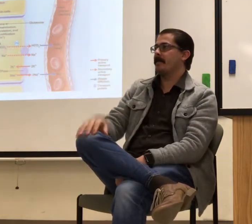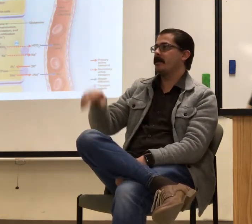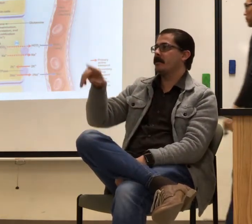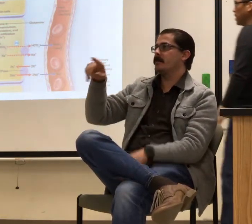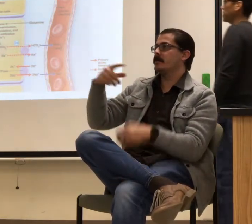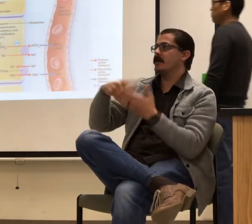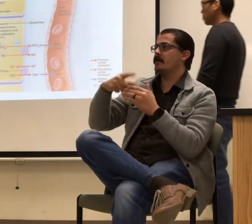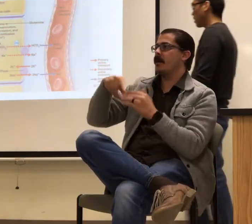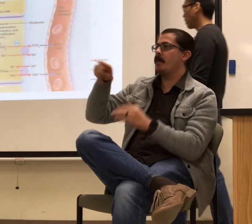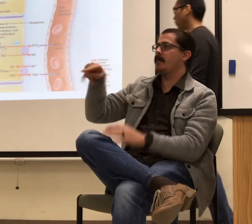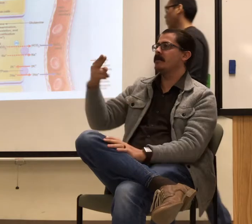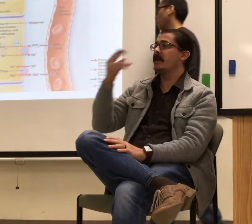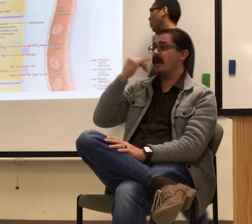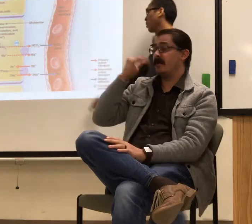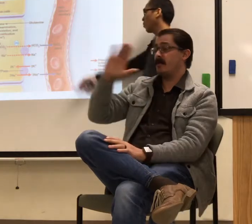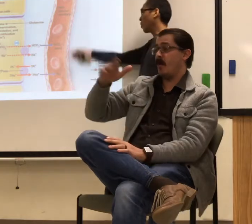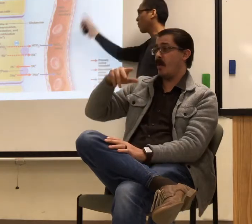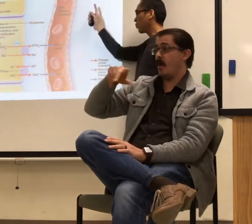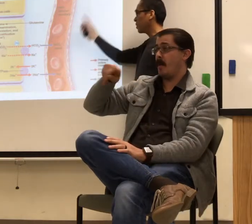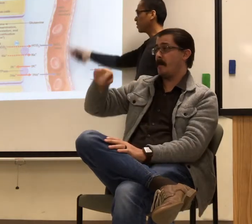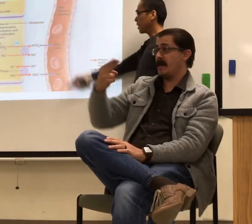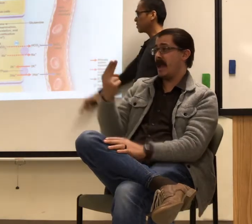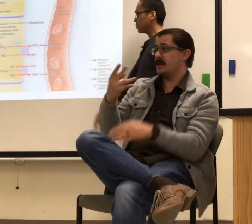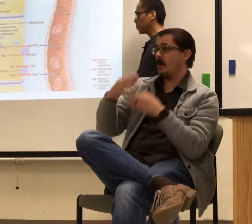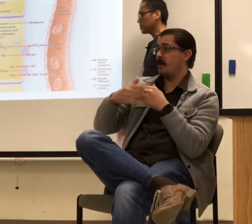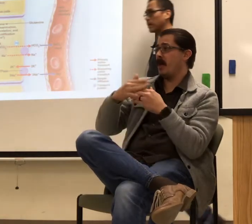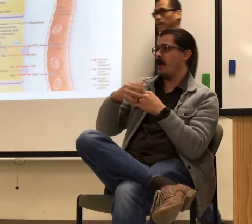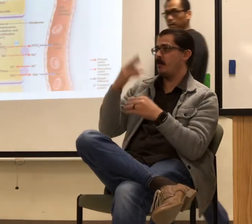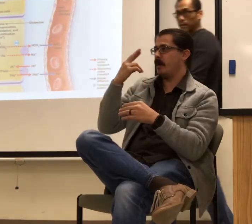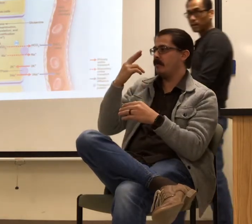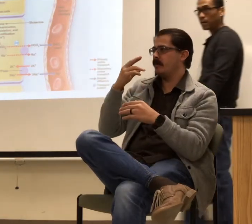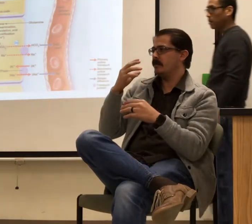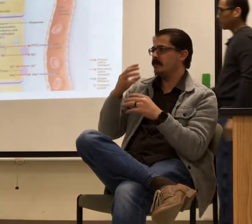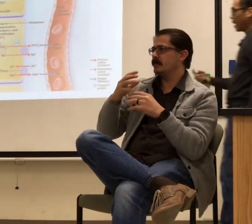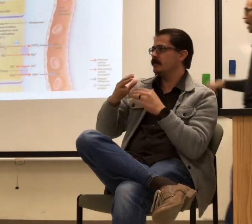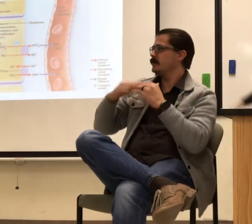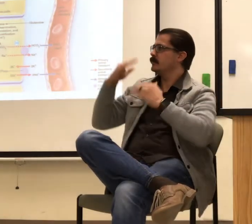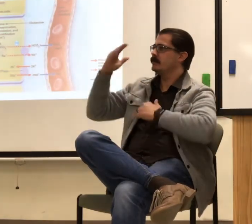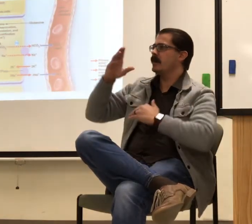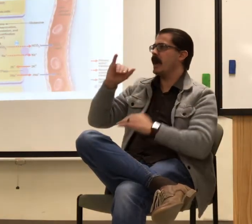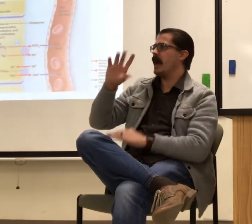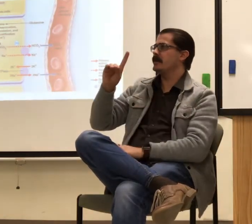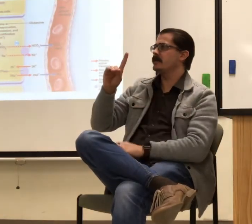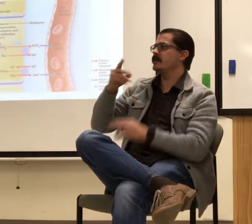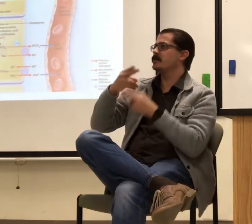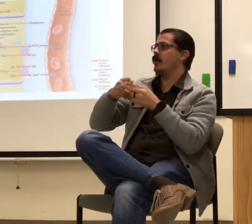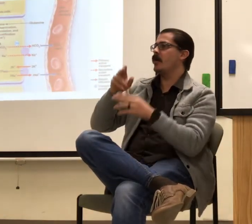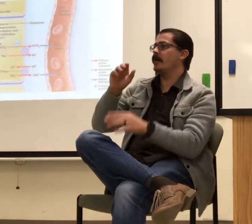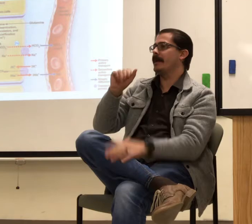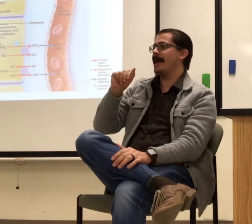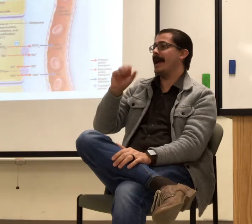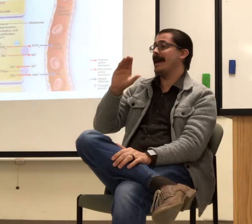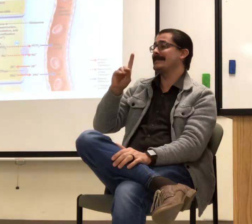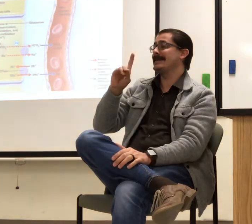Let's say the pH of the blood, for whatever reason, gets too acidic. We call it acidosis.